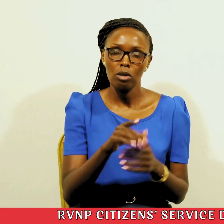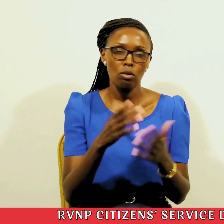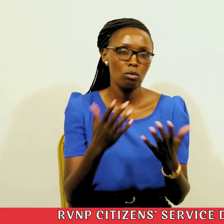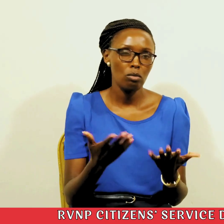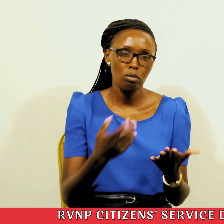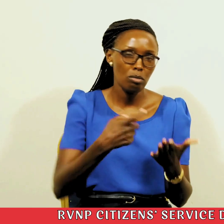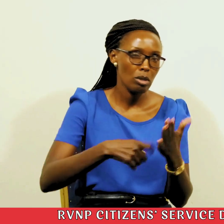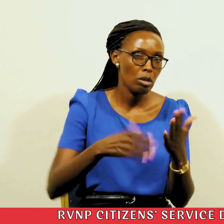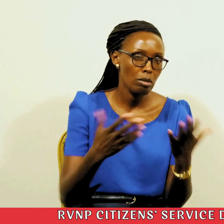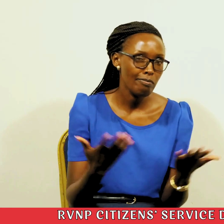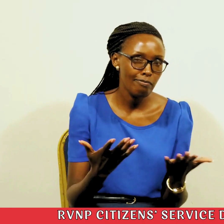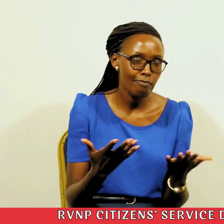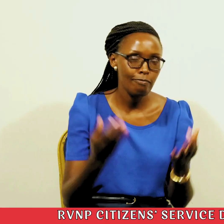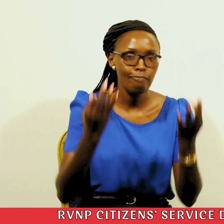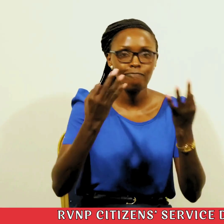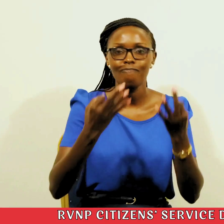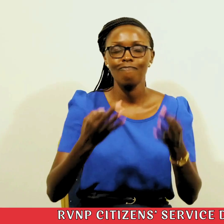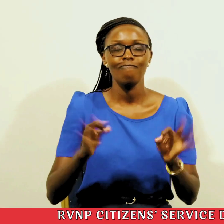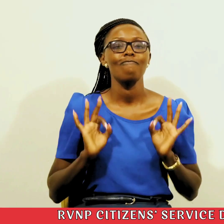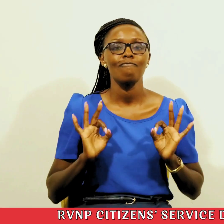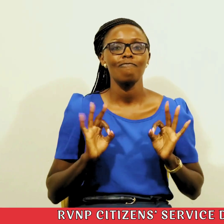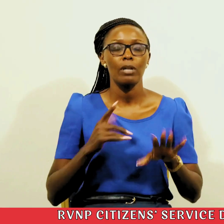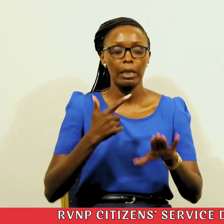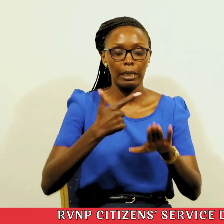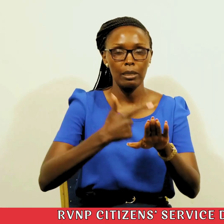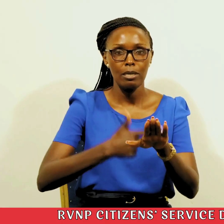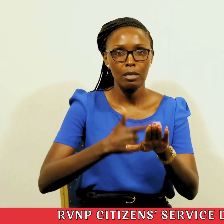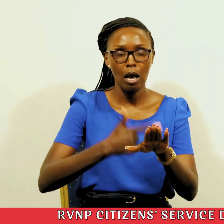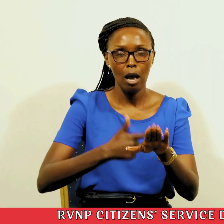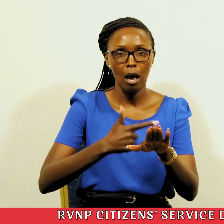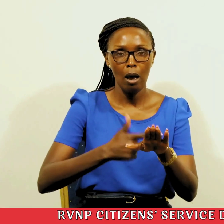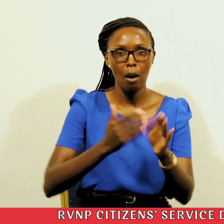service. The timeline is 1 day.